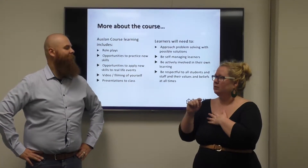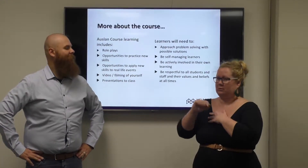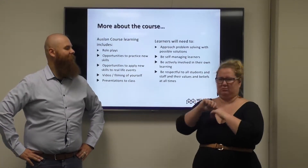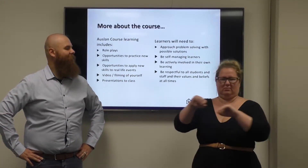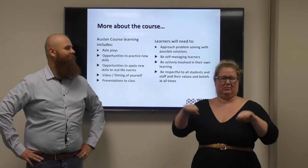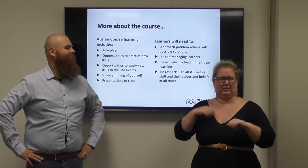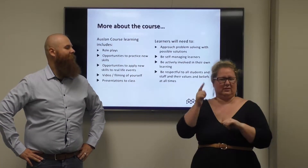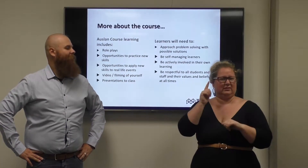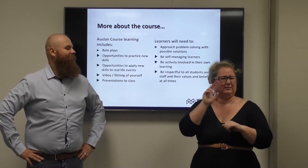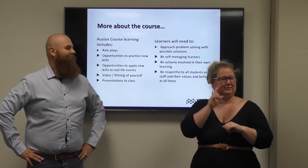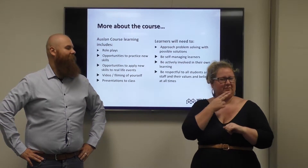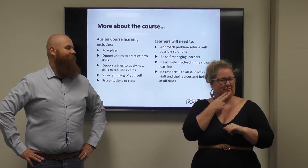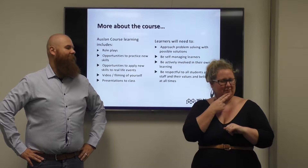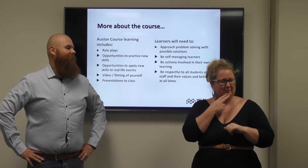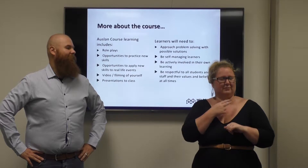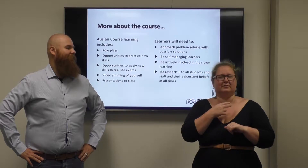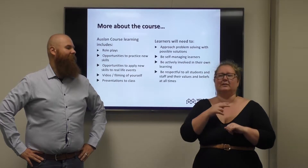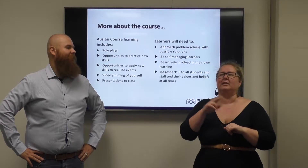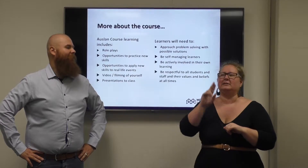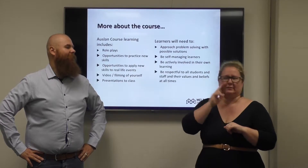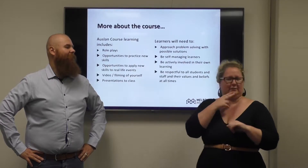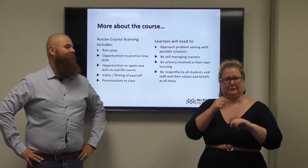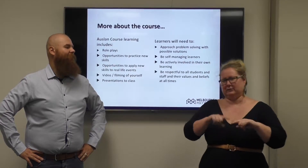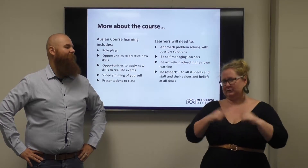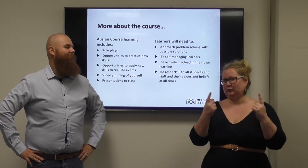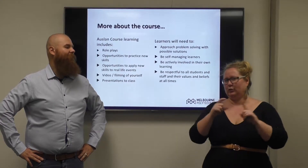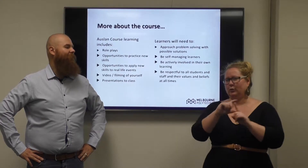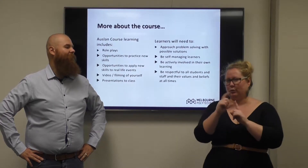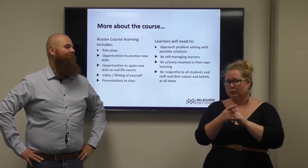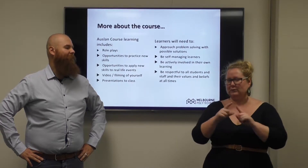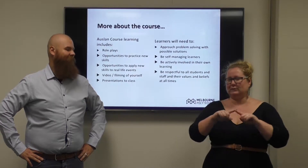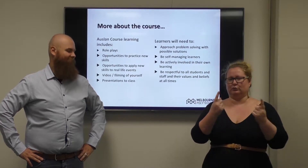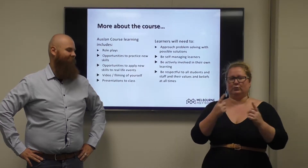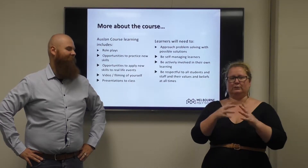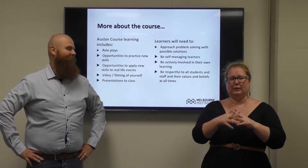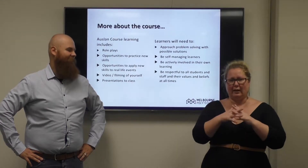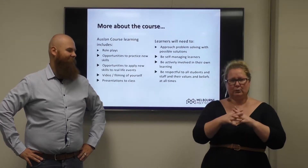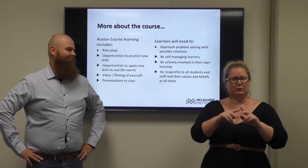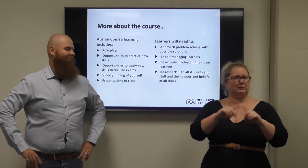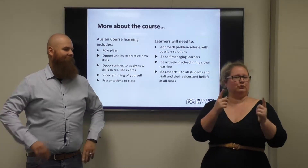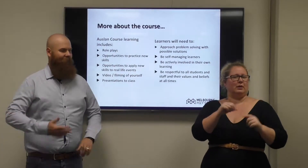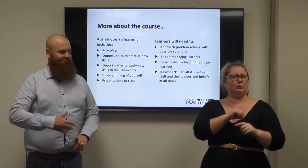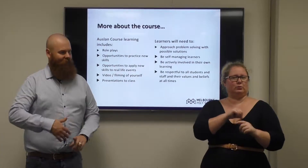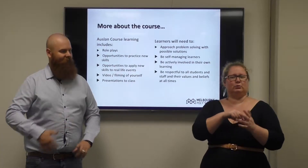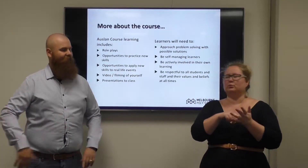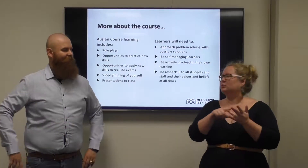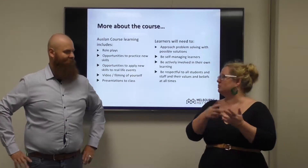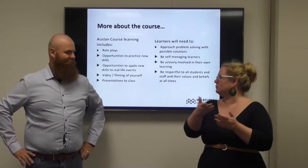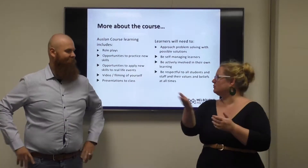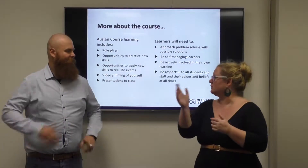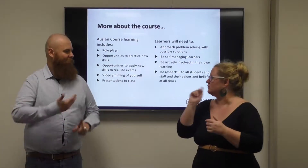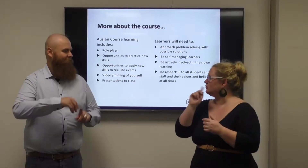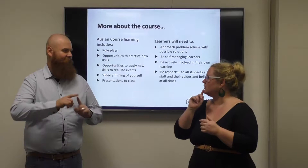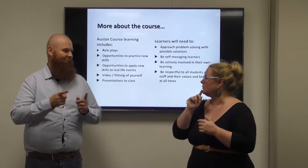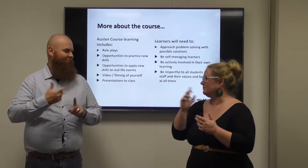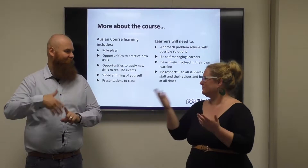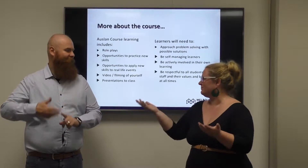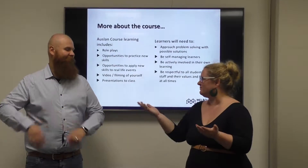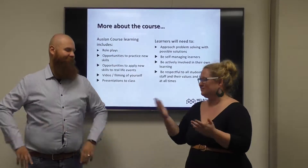It's to do with that last point. So our staff is deaf. We have our own culture, our own values, our own attitudes.